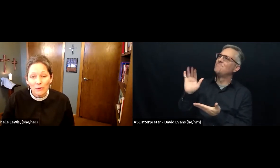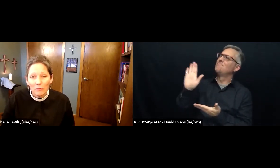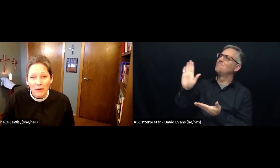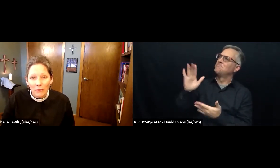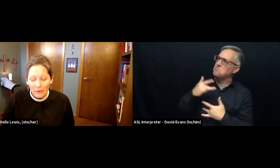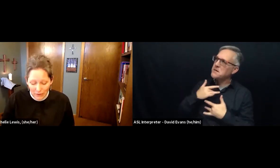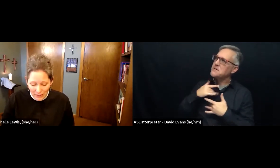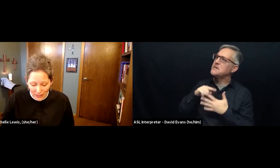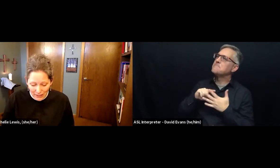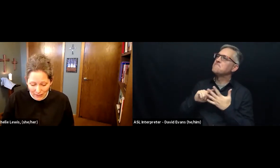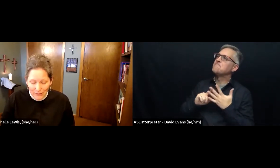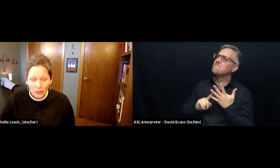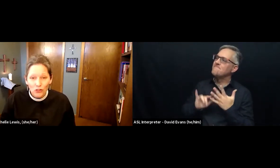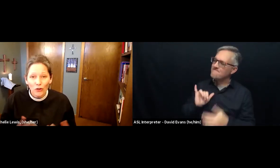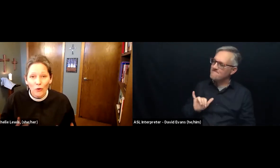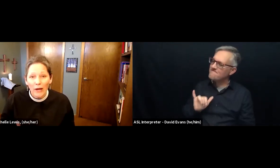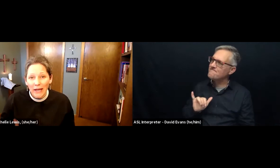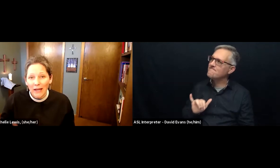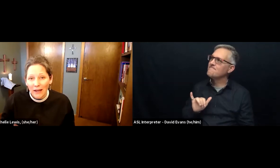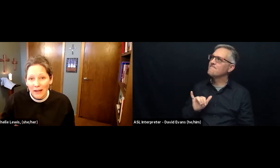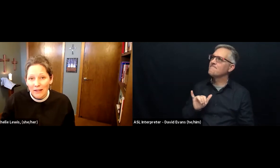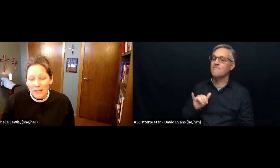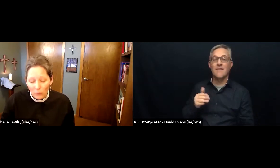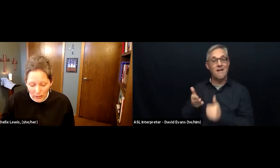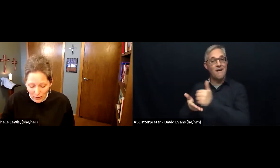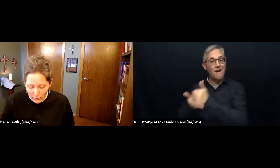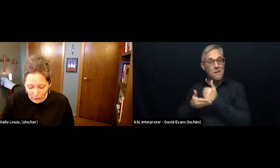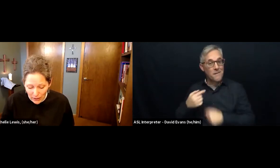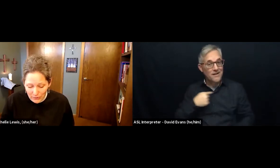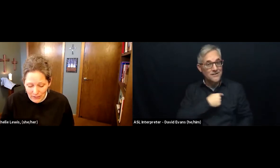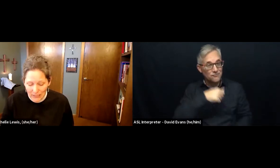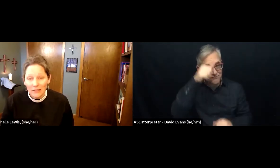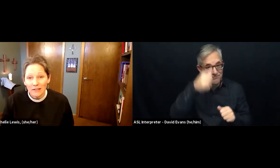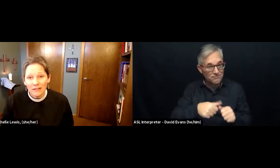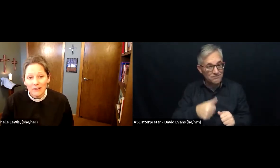To remember that joy that